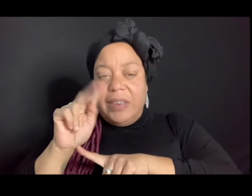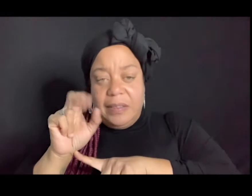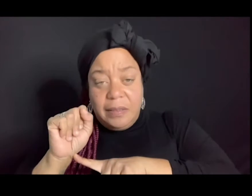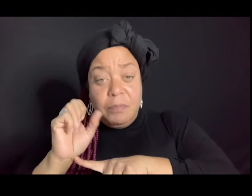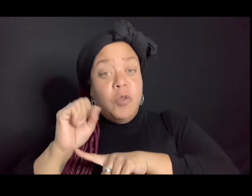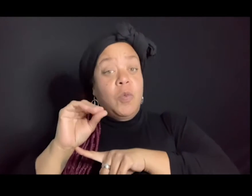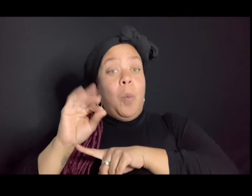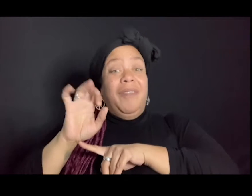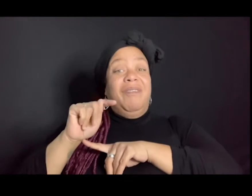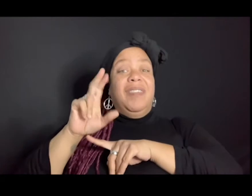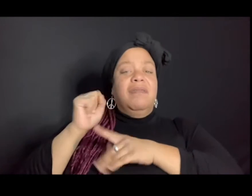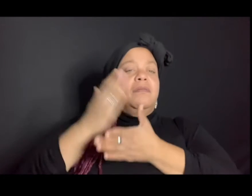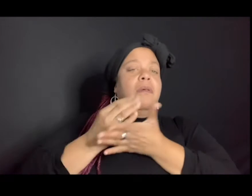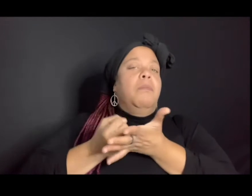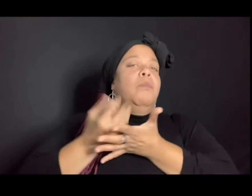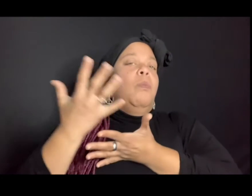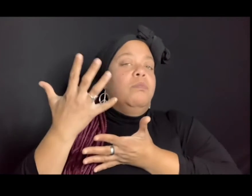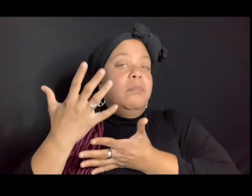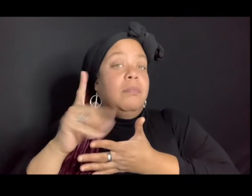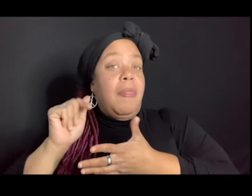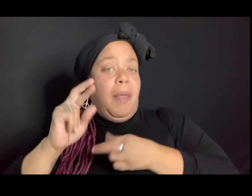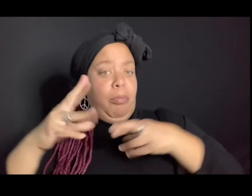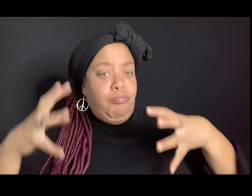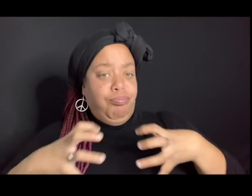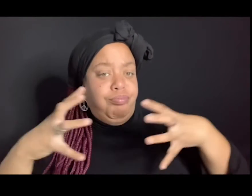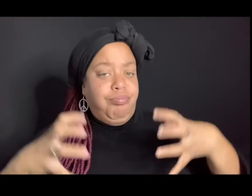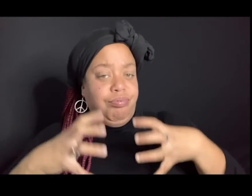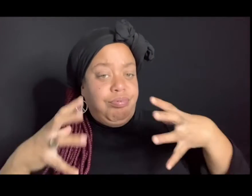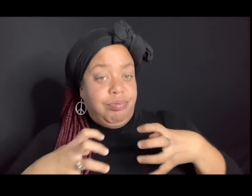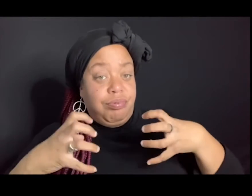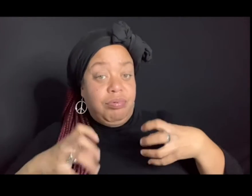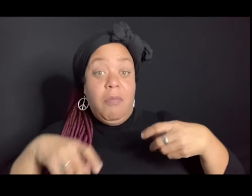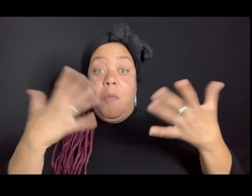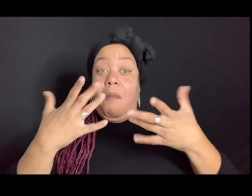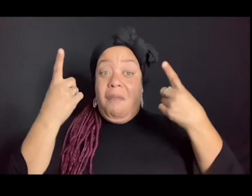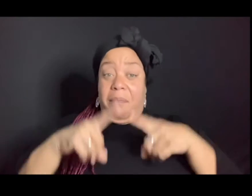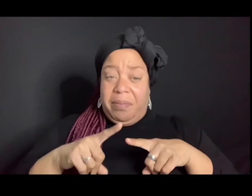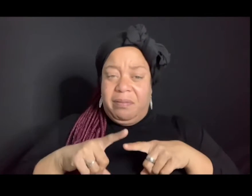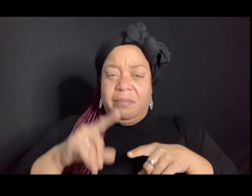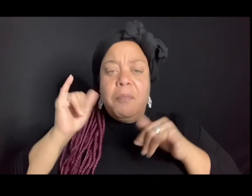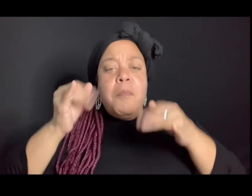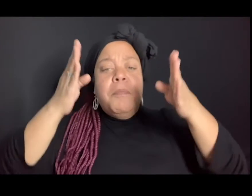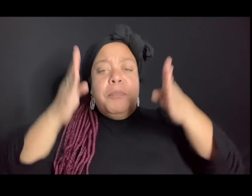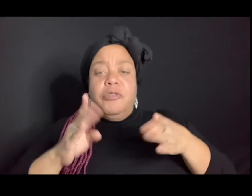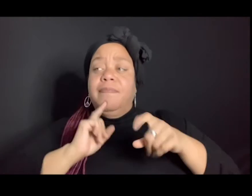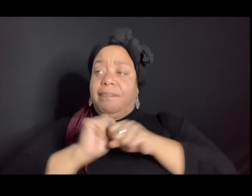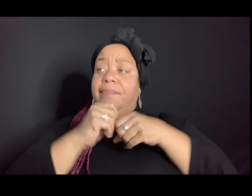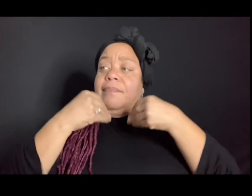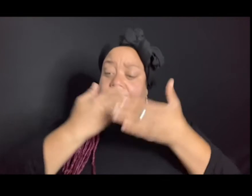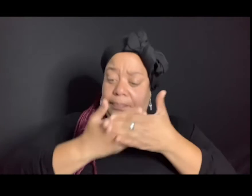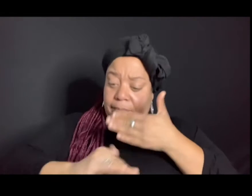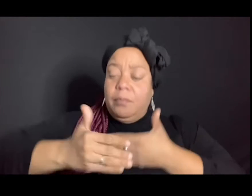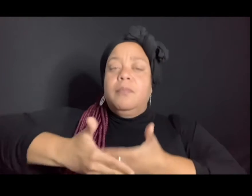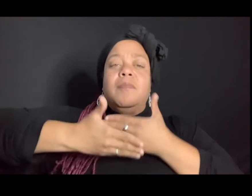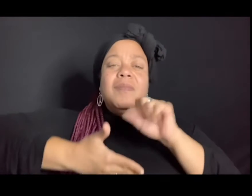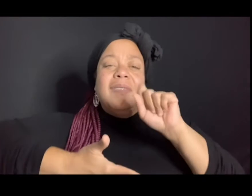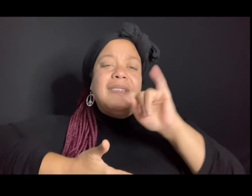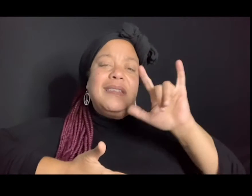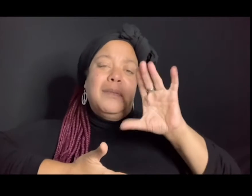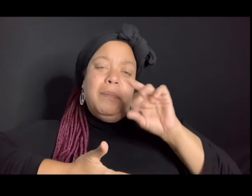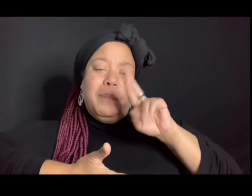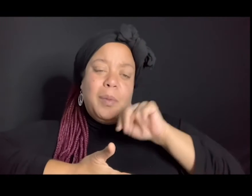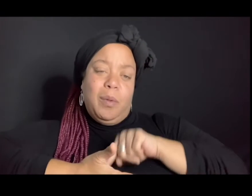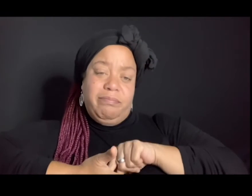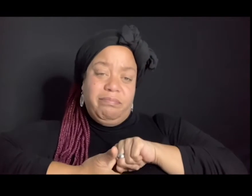fetus stops growing, and then labor is induced. And so what ends up happening is the person does give birth to a stillborn child. And